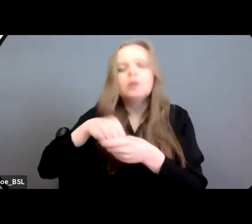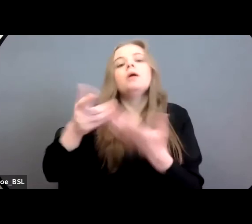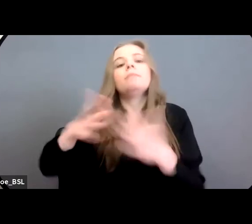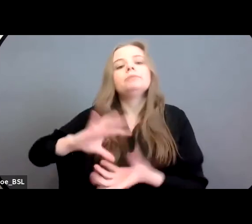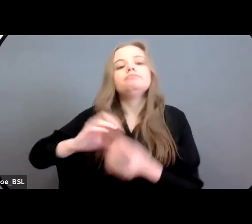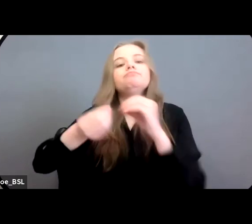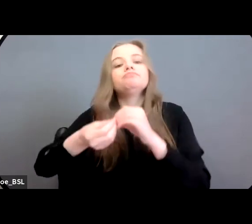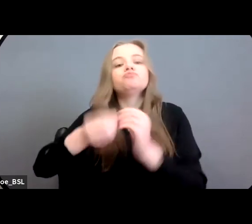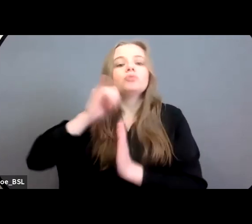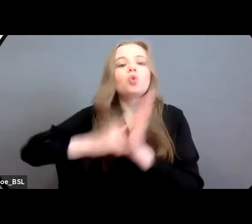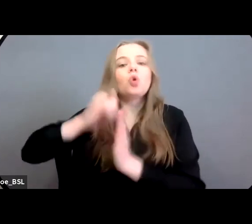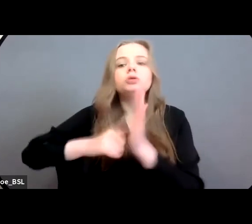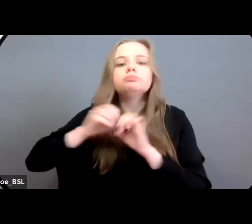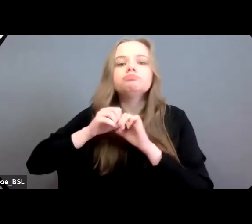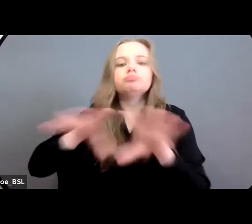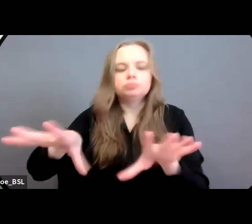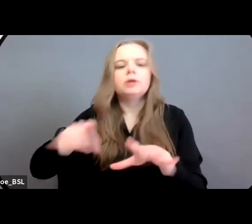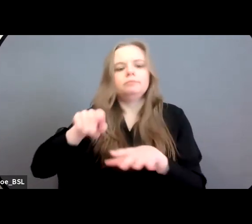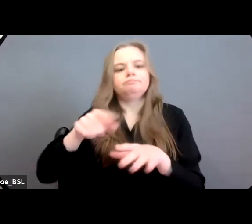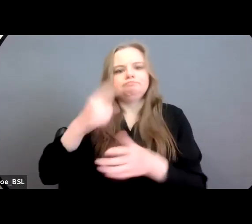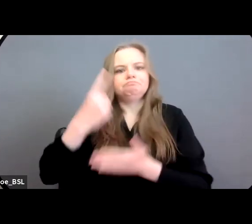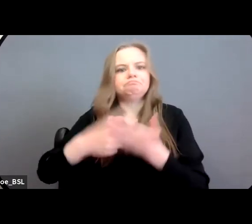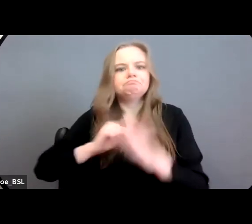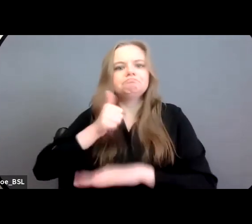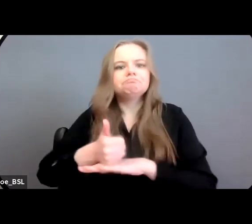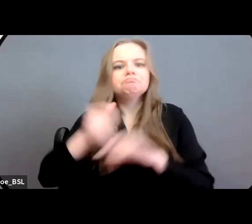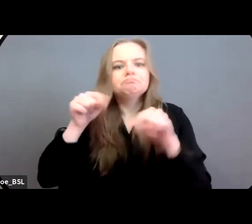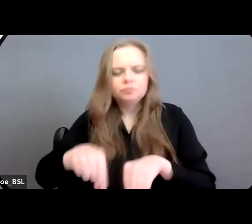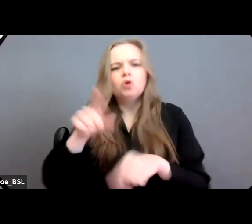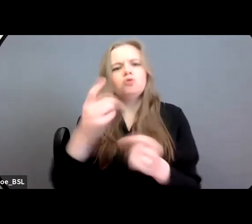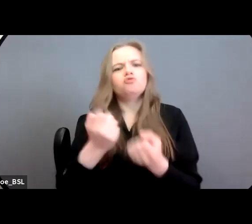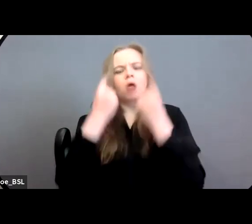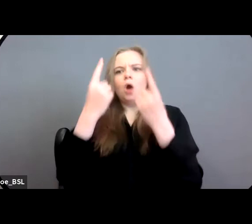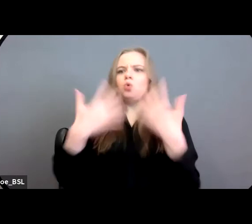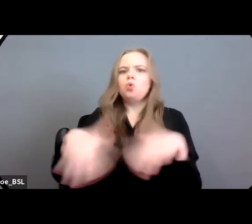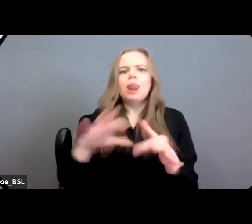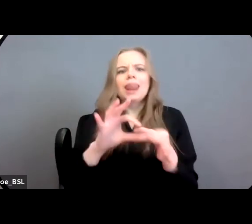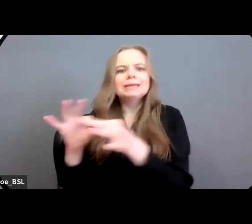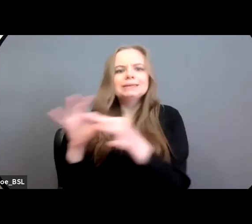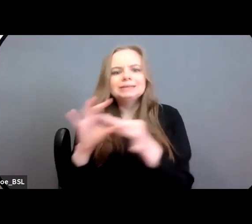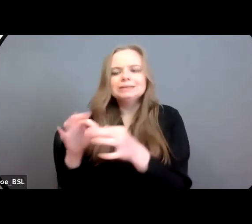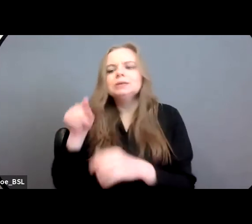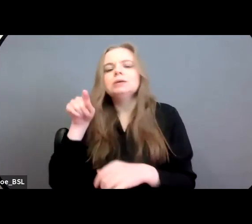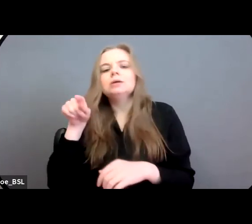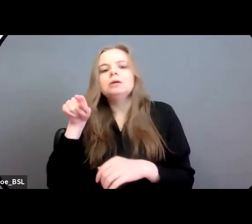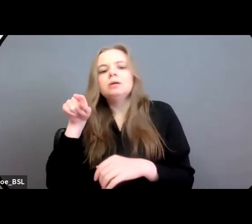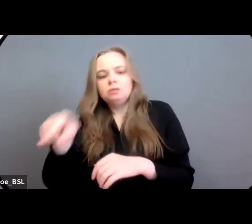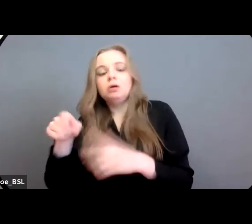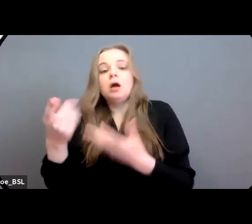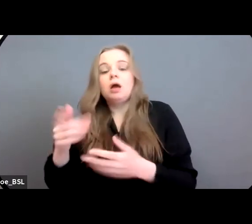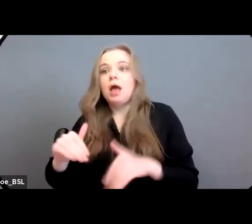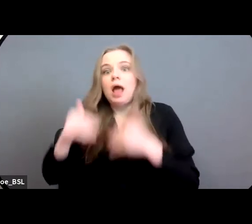that. And one of the things that it highlighted was that there was a real link between lack of access to post-16 education